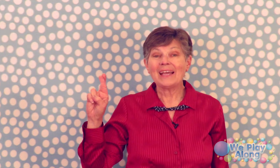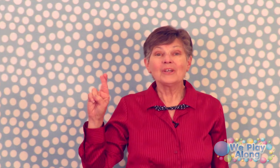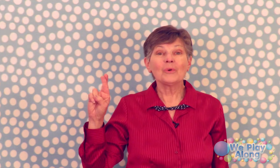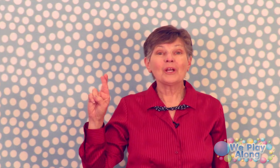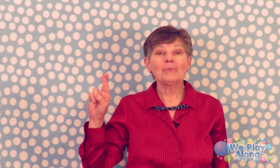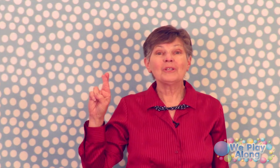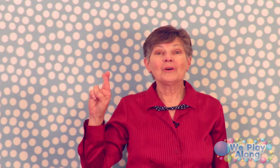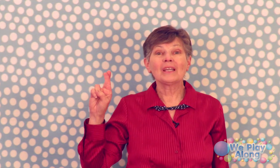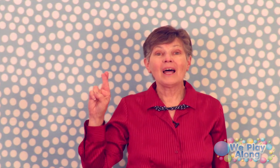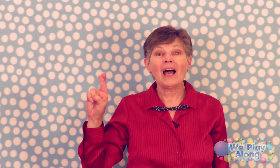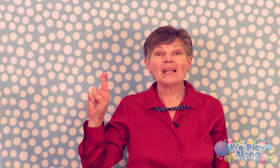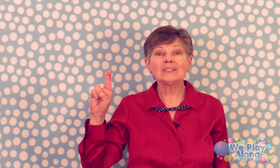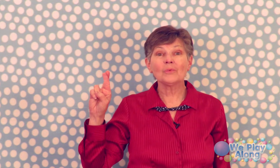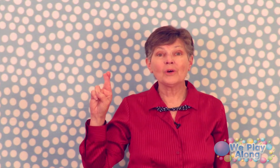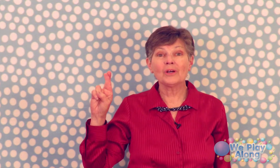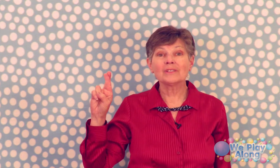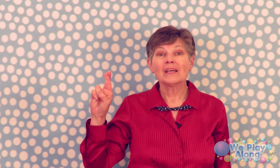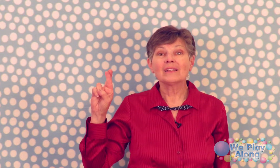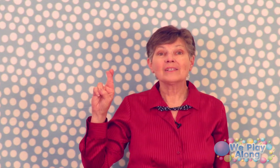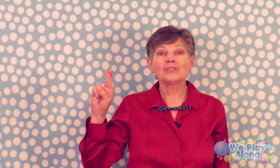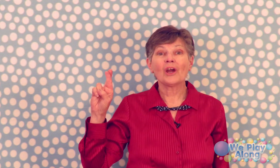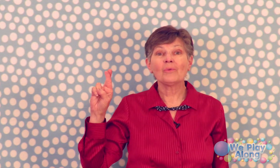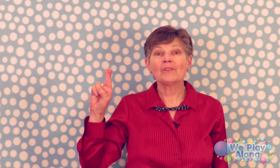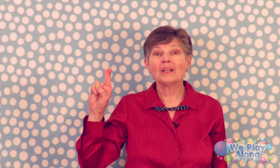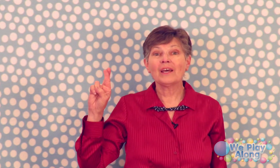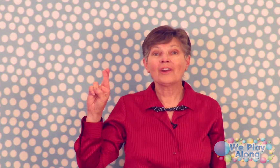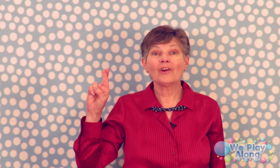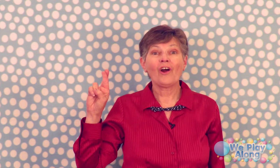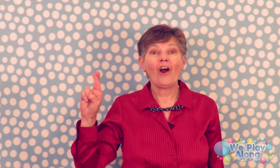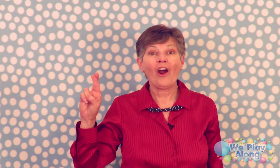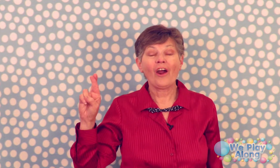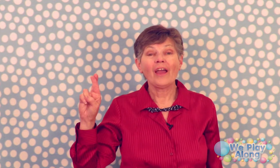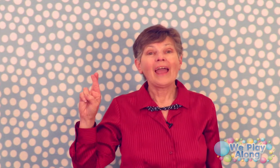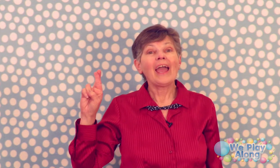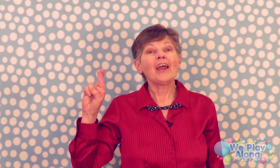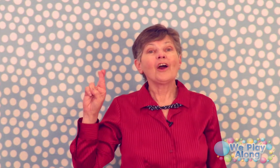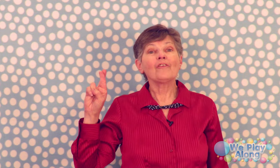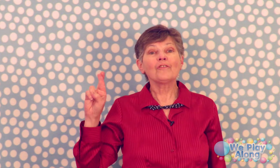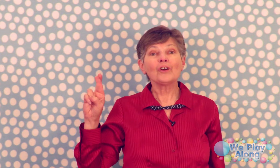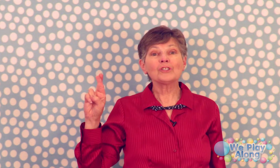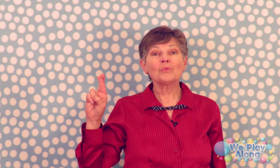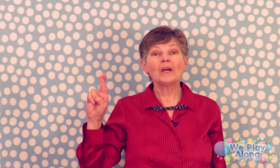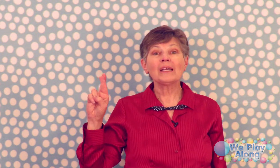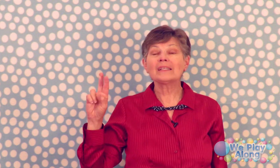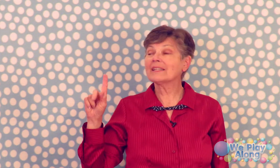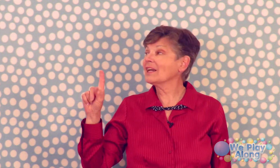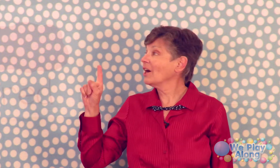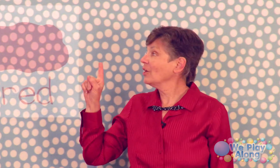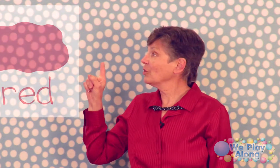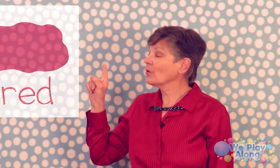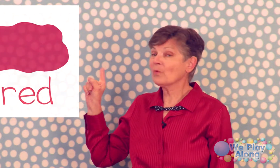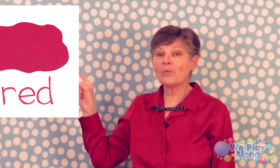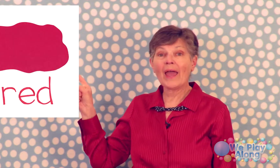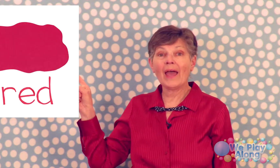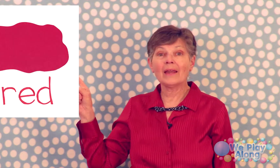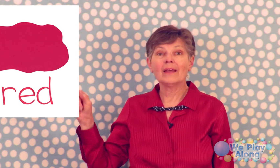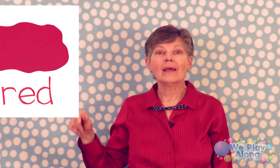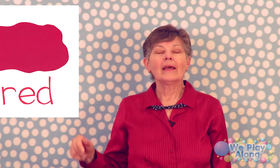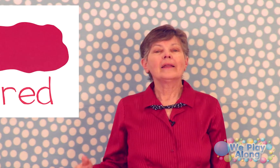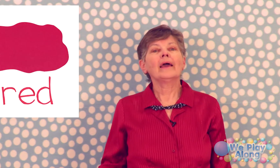Okay, we're going to be doing lots of words that start with the letter R. And our first one is the color red.